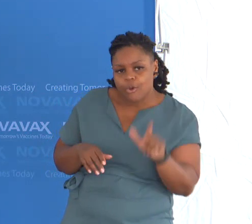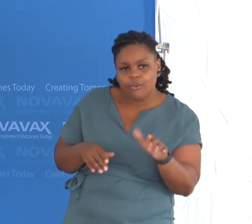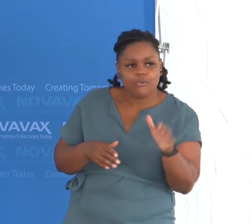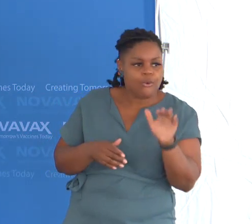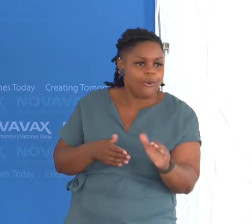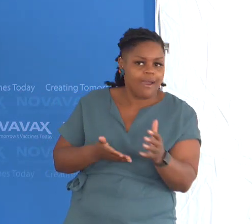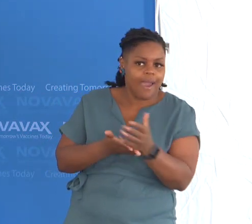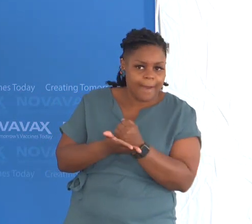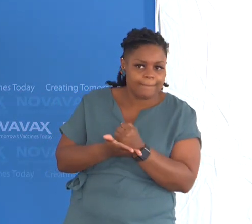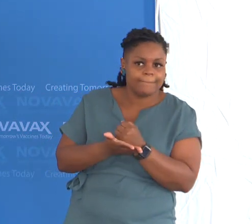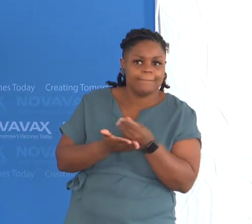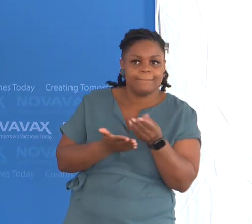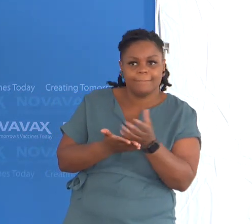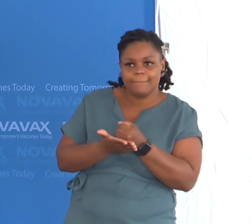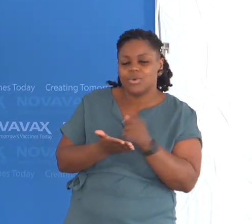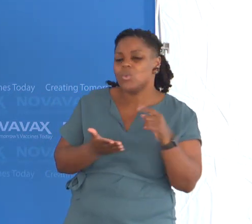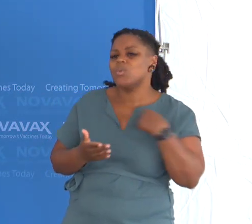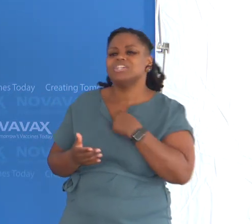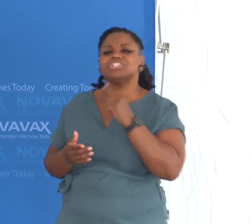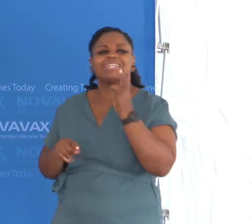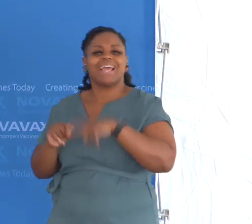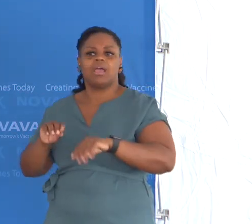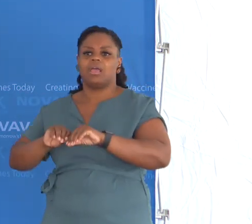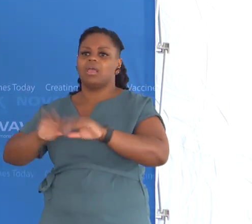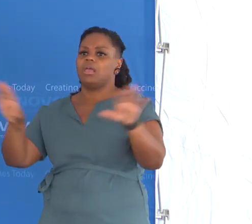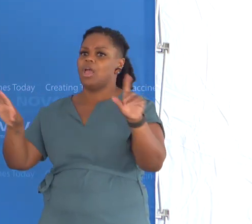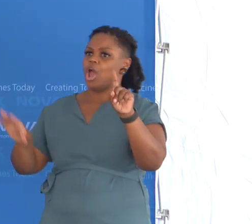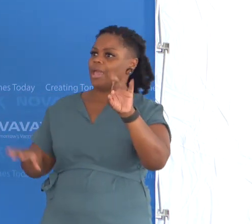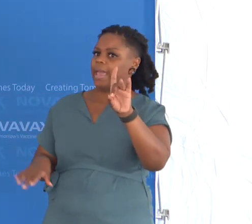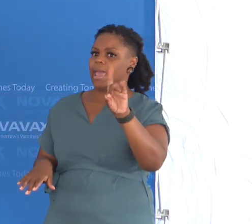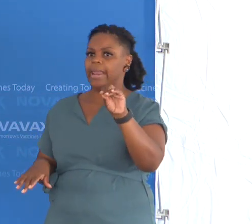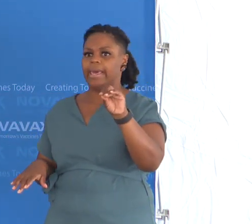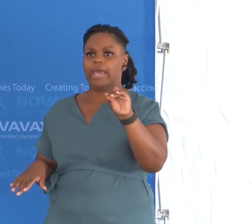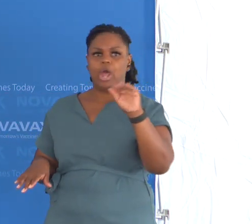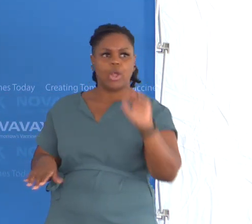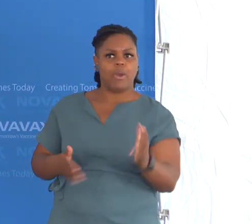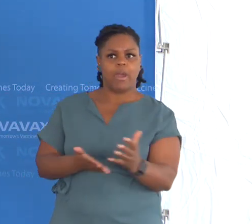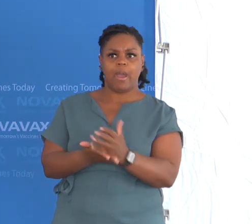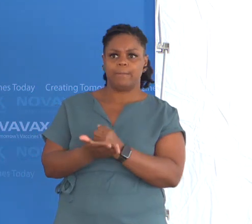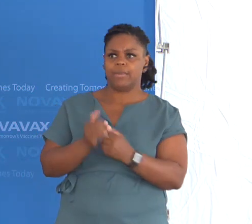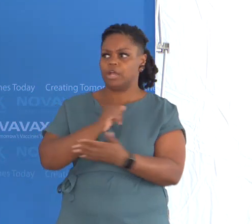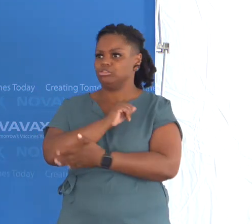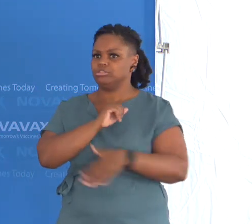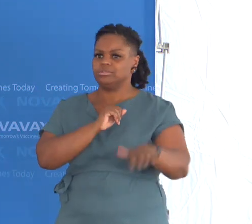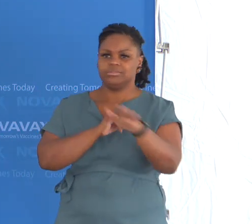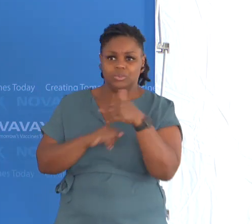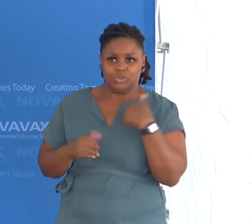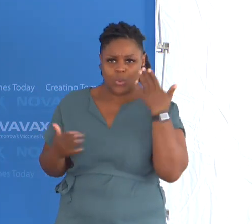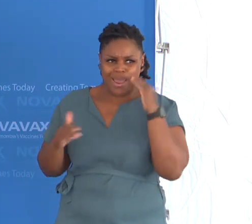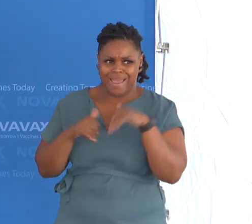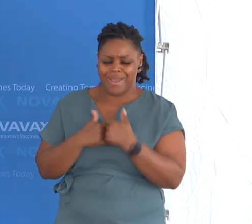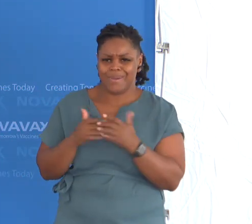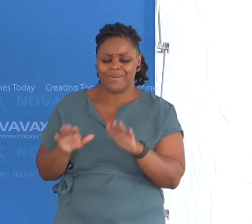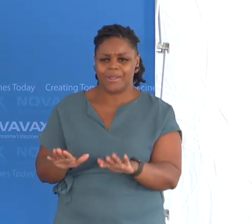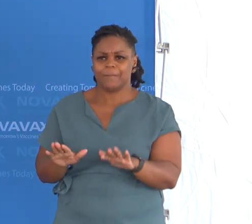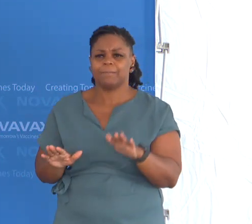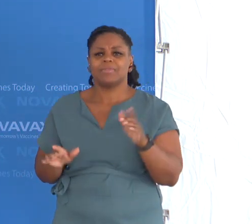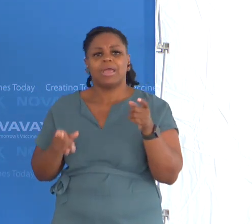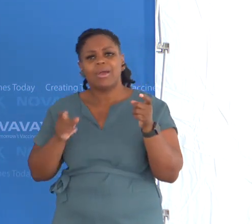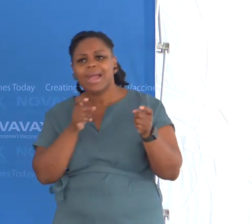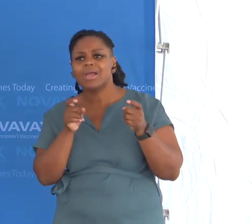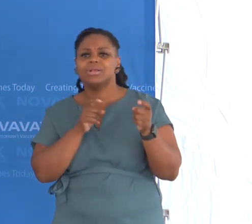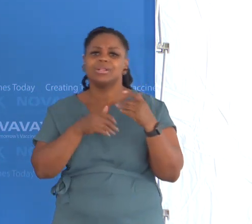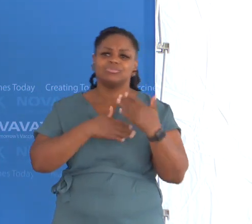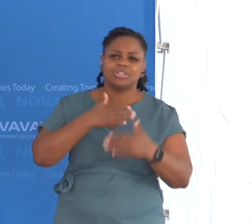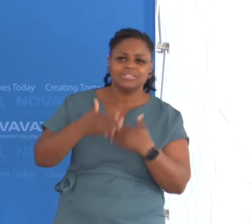distribute vaccine in 180 low-income countries. We don't know how. It's a regulatory process, it's distribution, logistics, but they